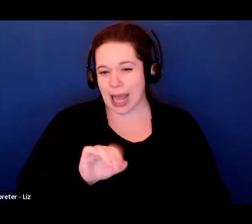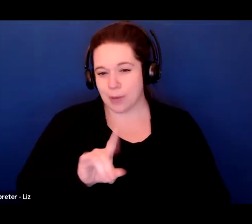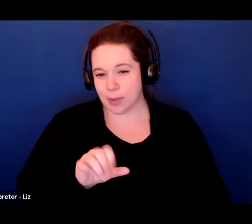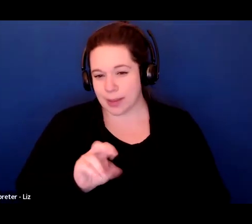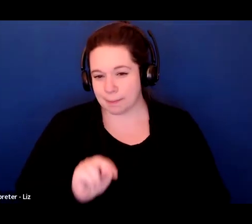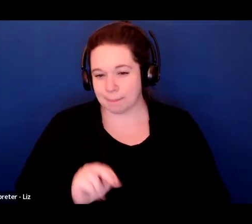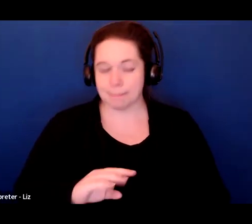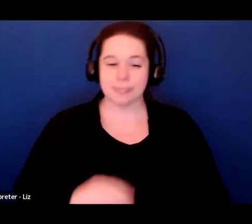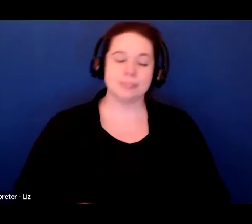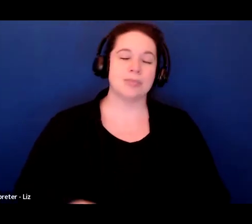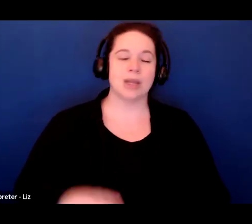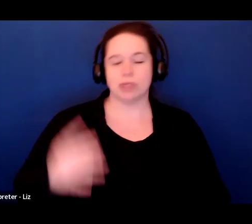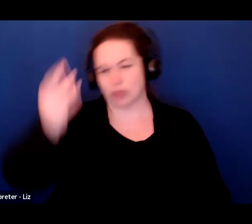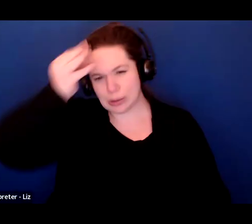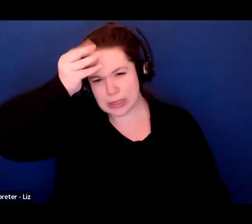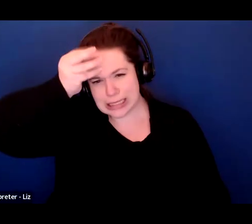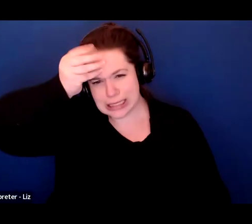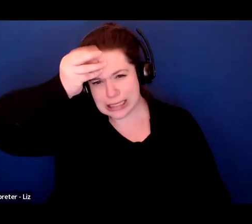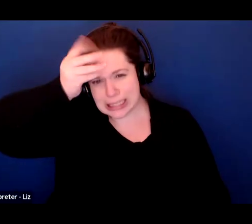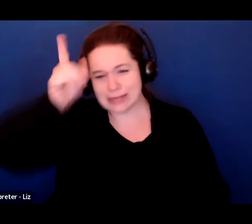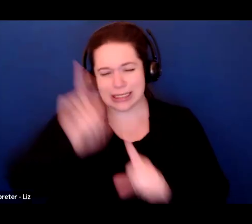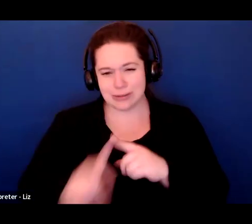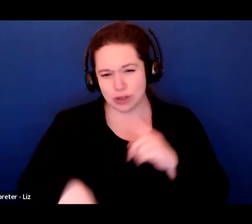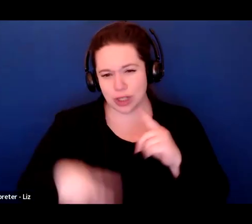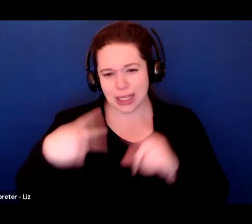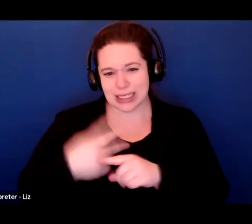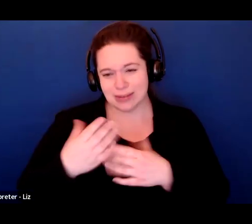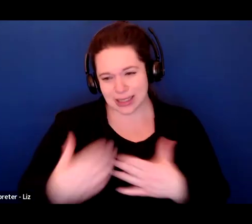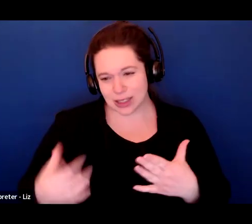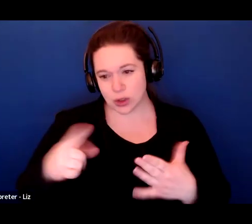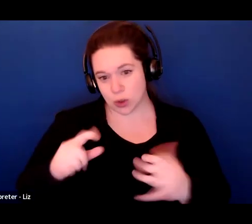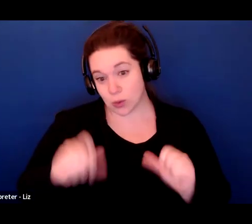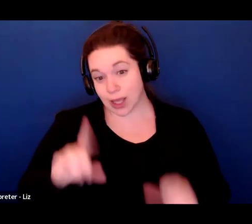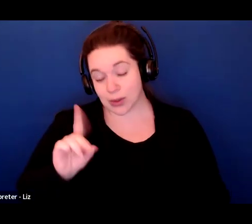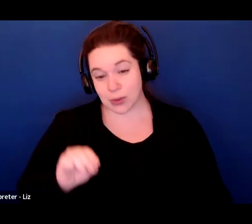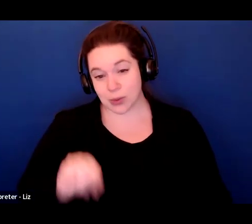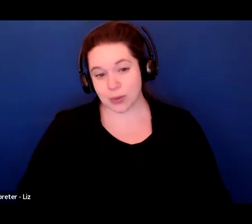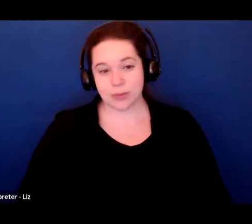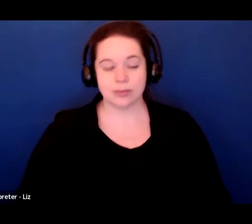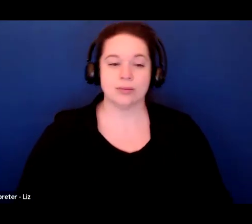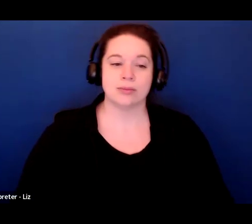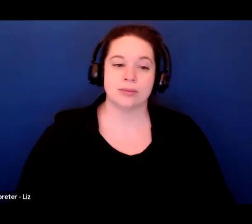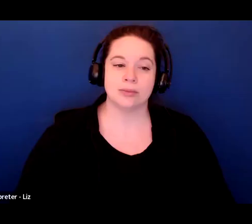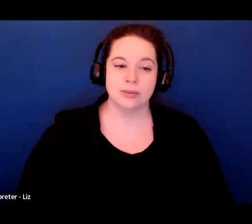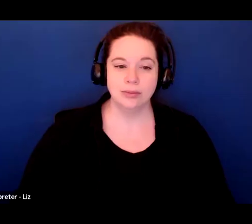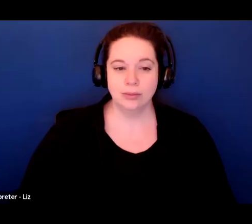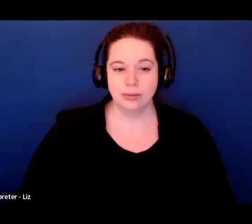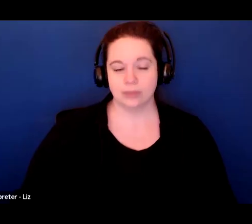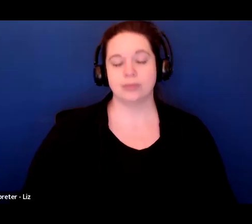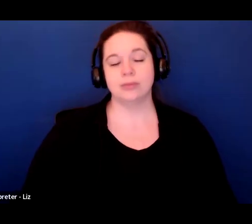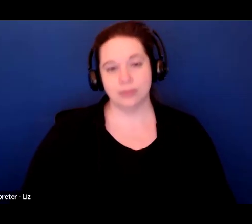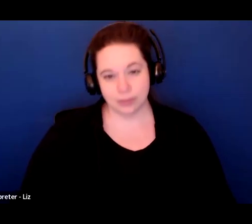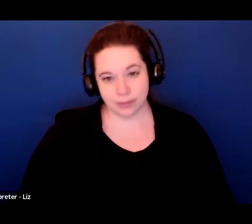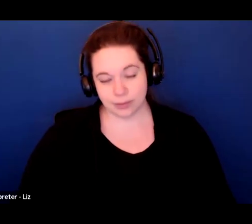so anyway, I'm just trying to think of all the different kinds of things that you can do. The more you have your legs dependent, the